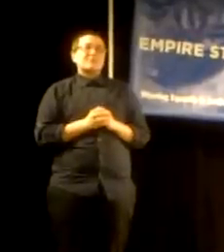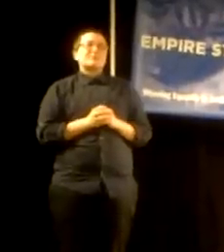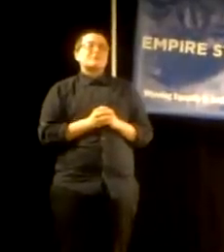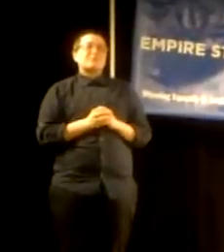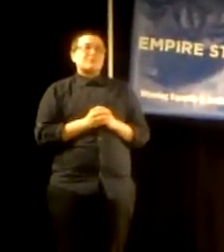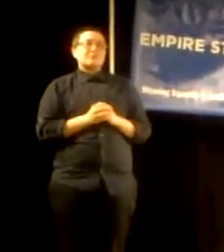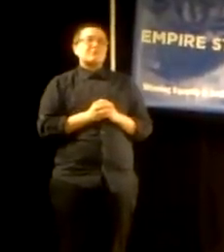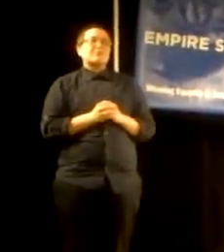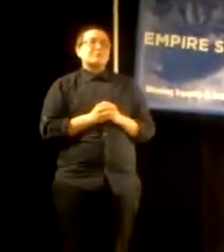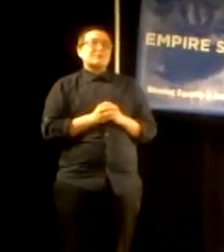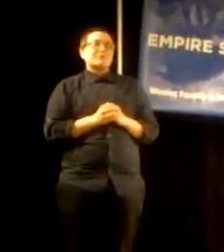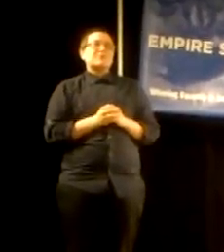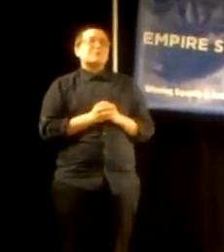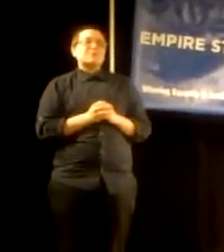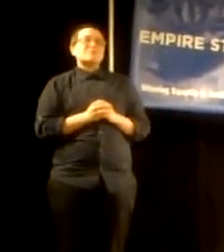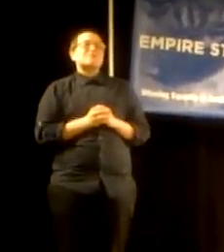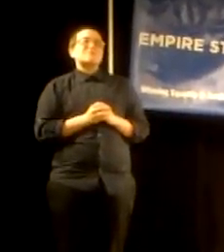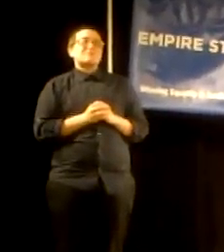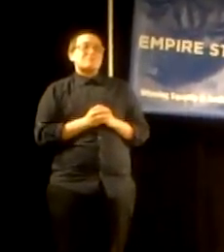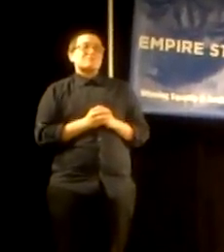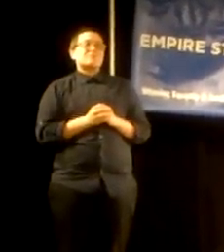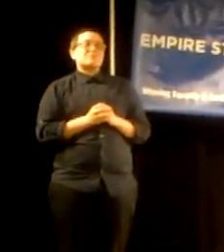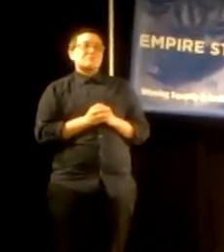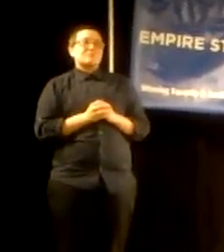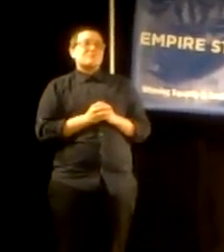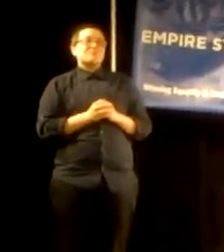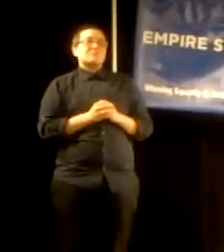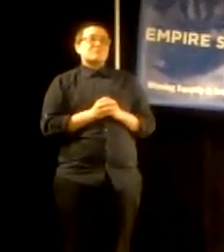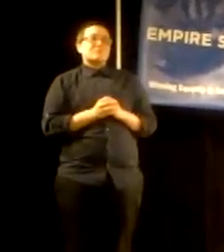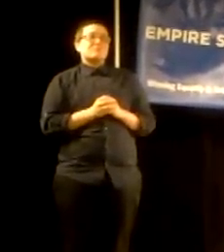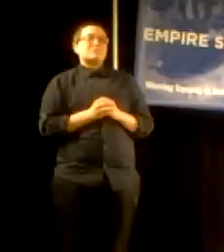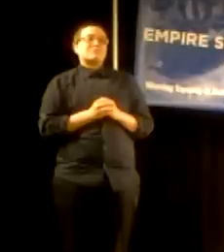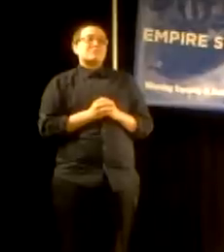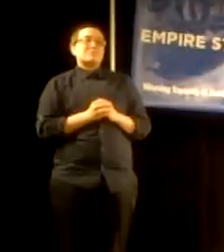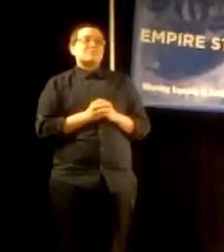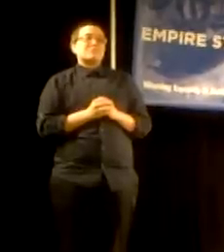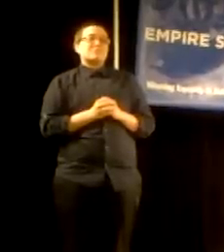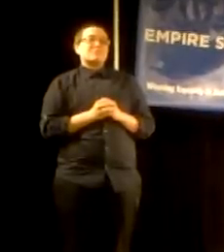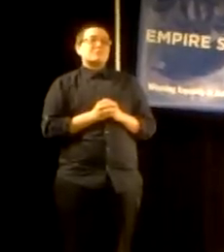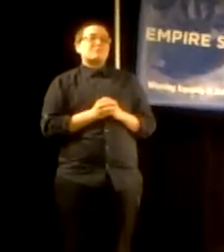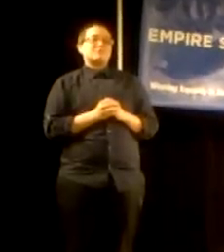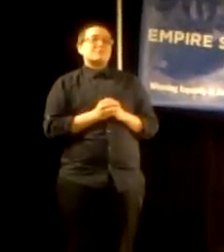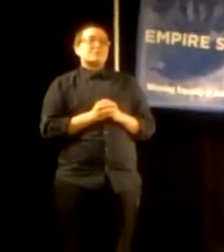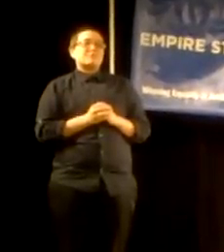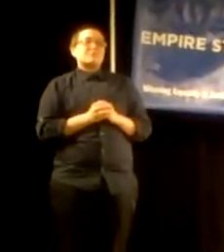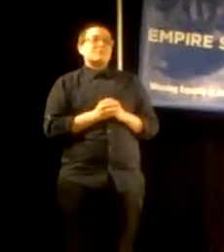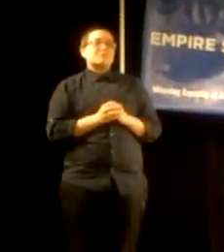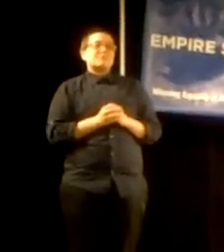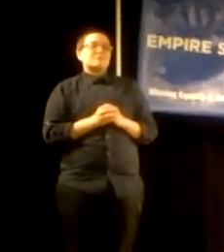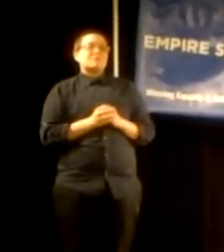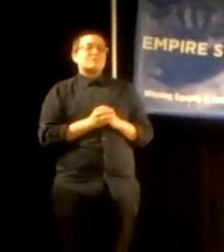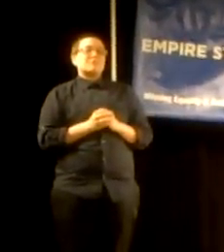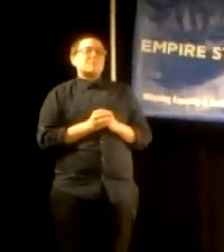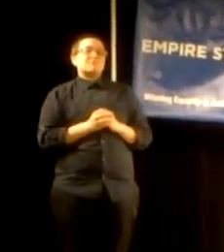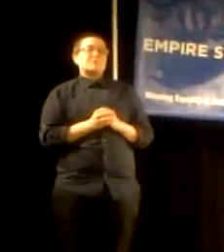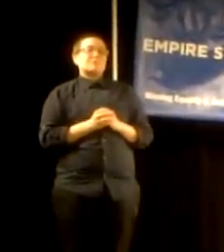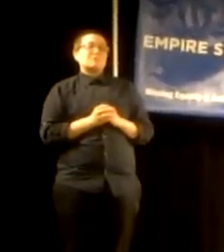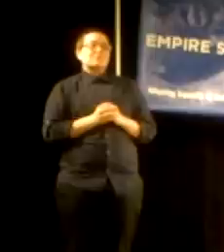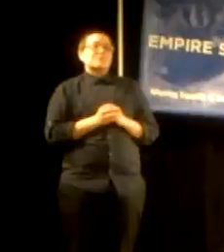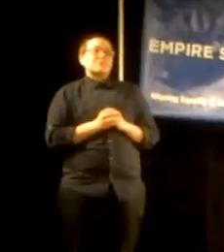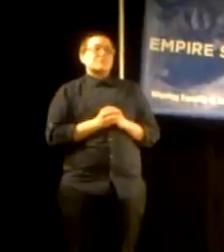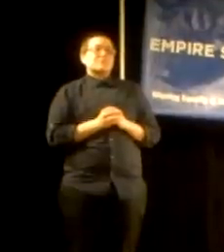like me should be treated as second-class citizens, that our equality and access to life, liberty, and the pursuit